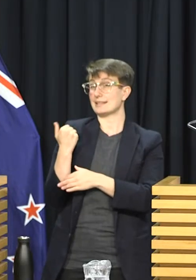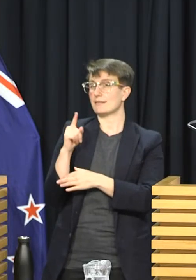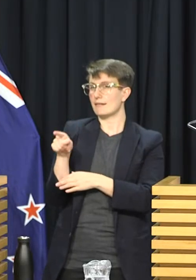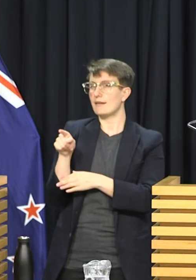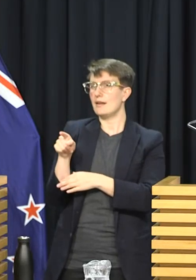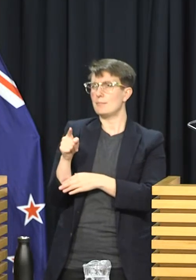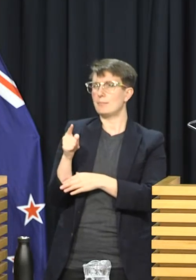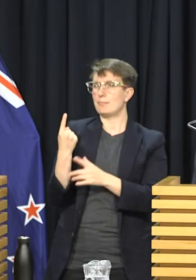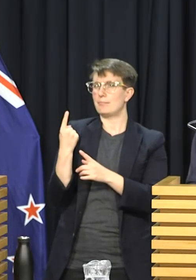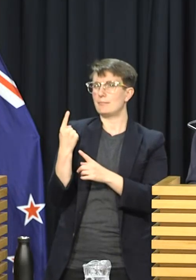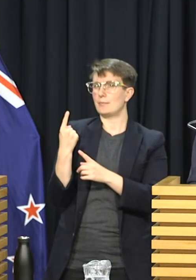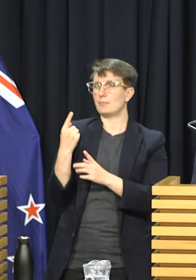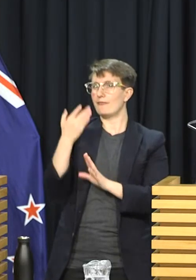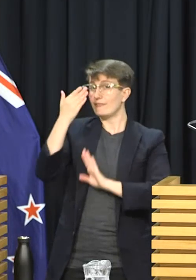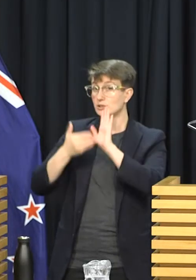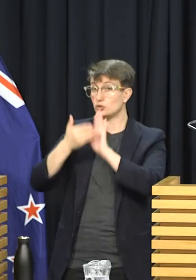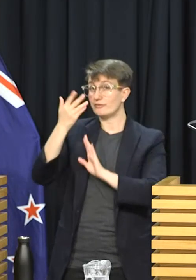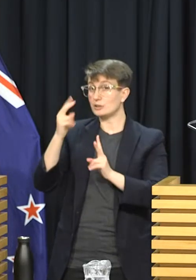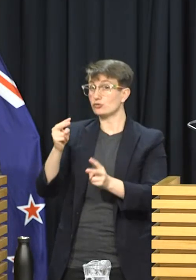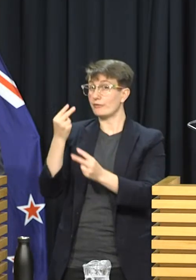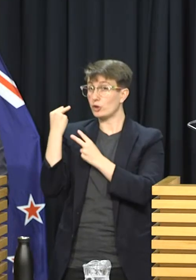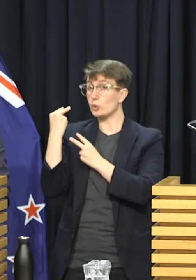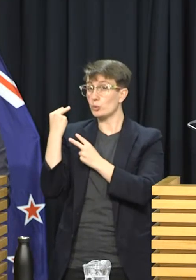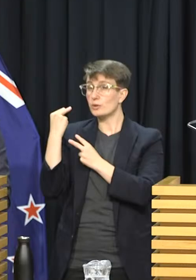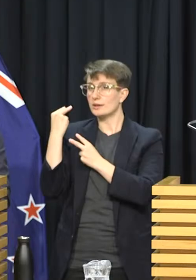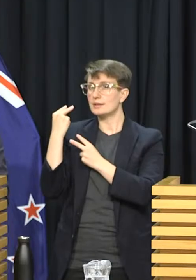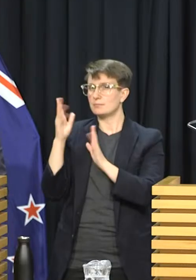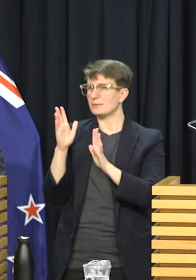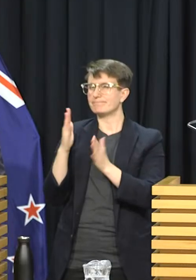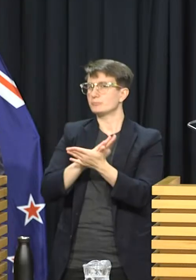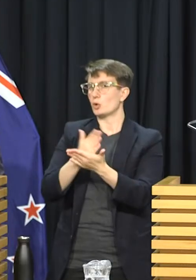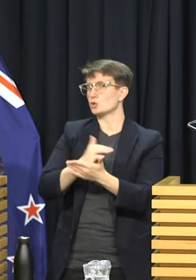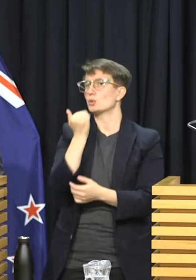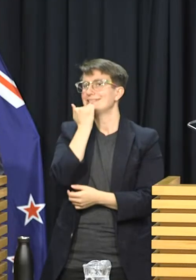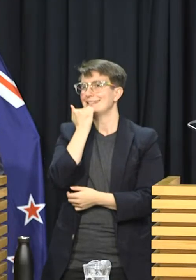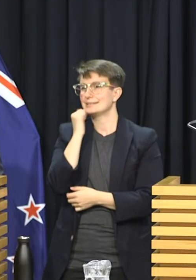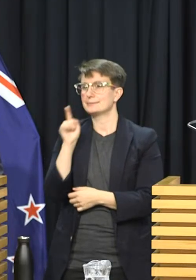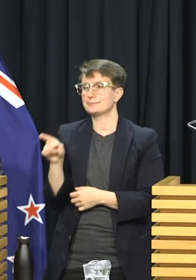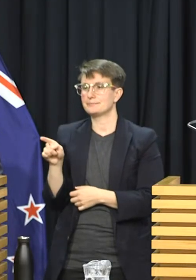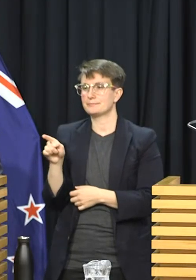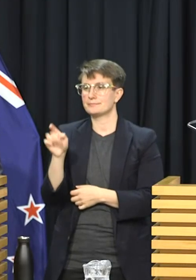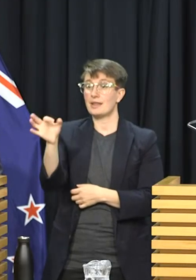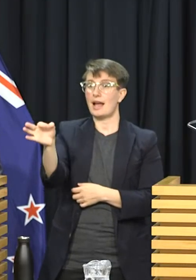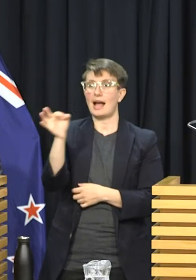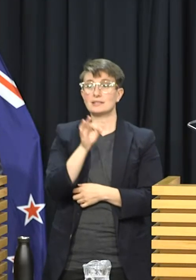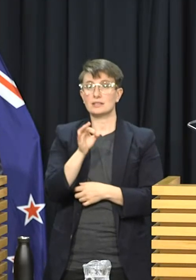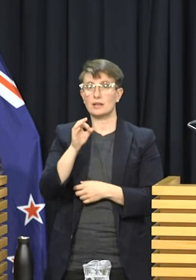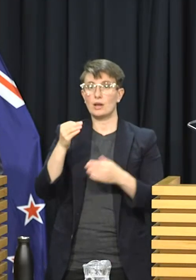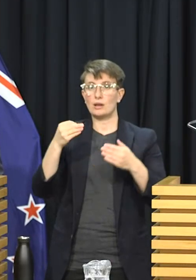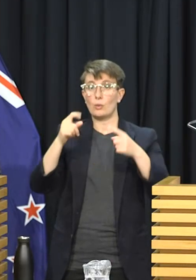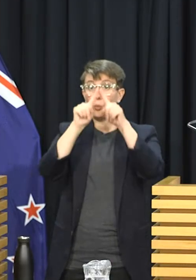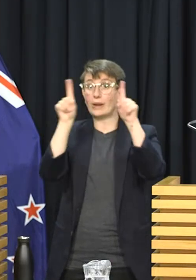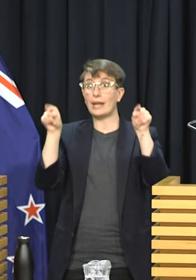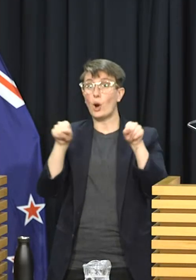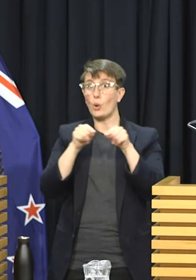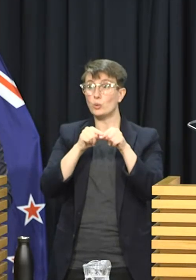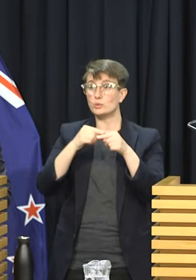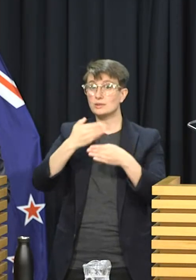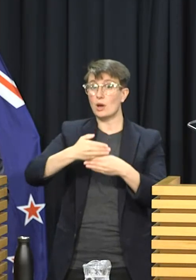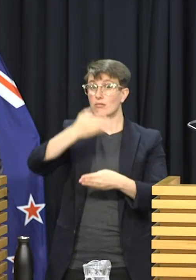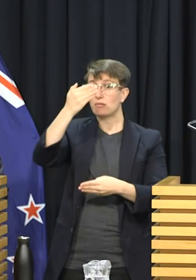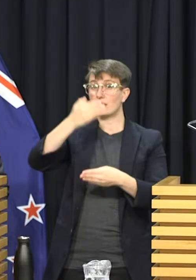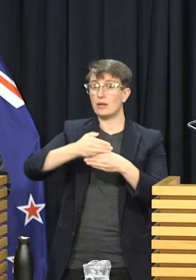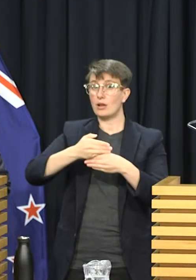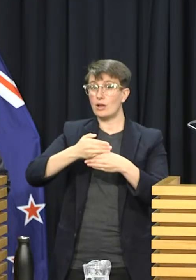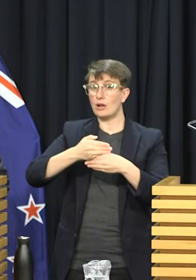of that. I don't know whether I don't have any specific information, but we can find that out. Yeah. Don't know, but we can find that out. Yeah. Were you able to